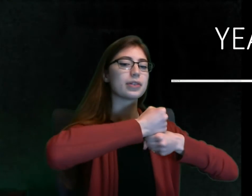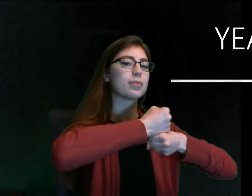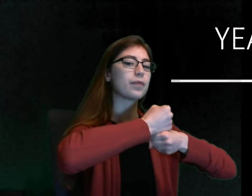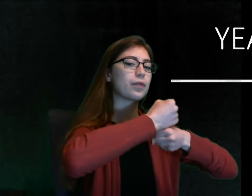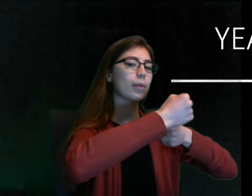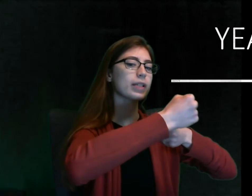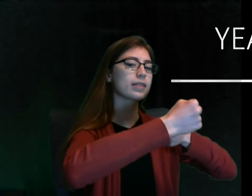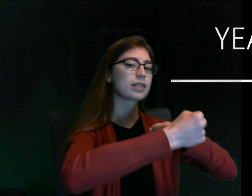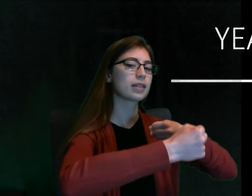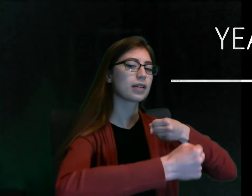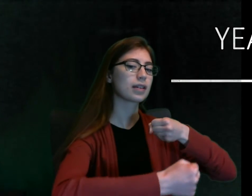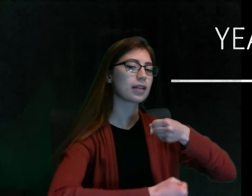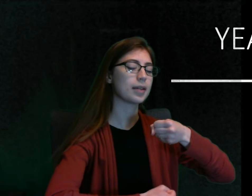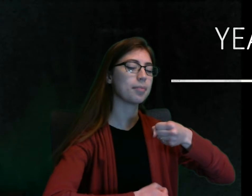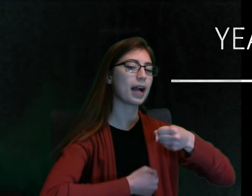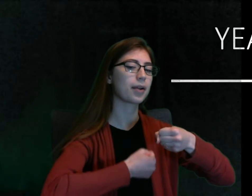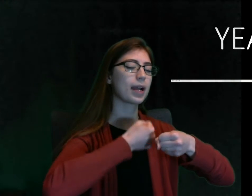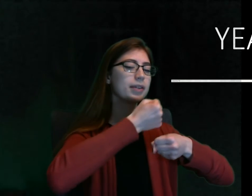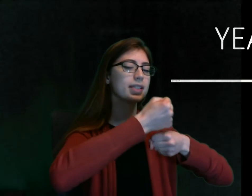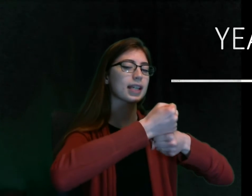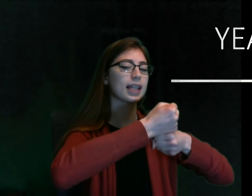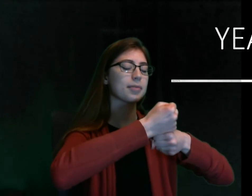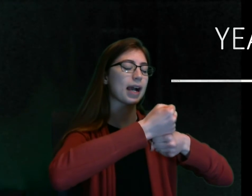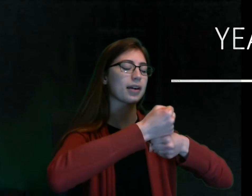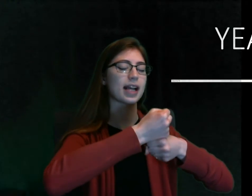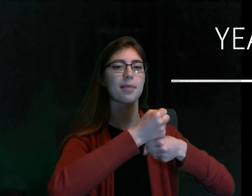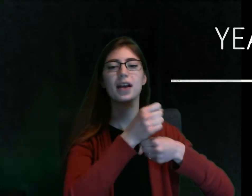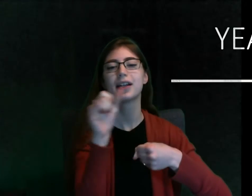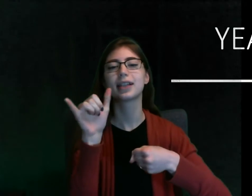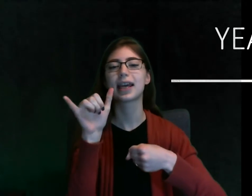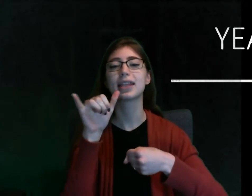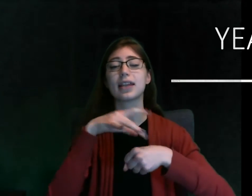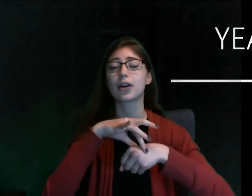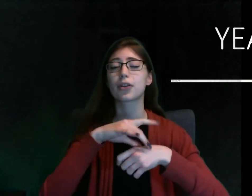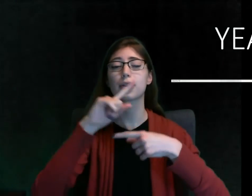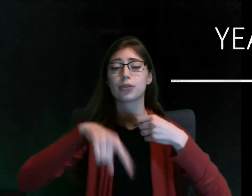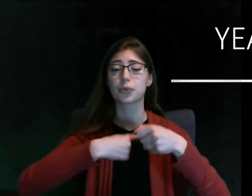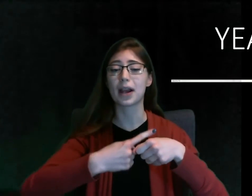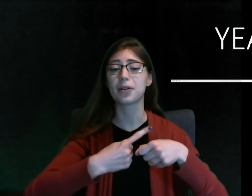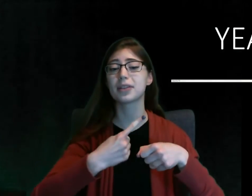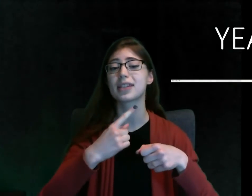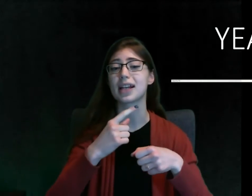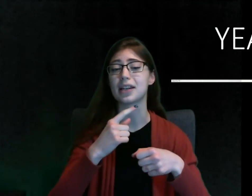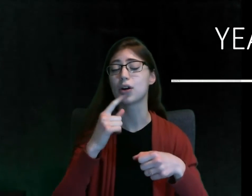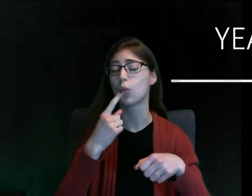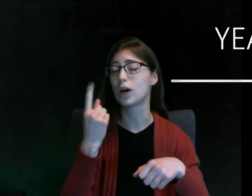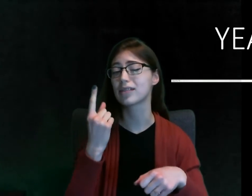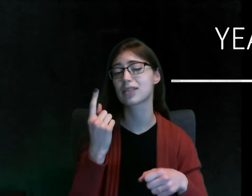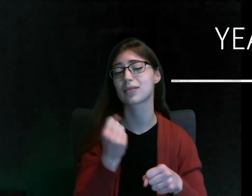move forwards and back around and land back on top, like the earth goes around the sun once